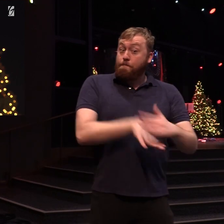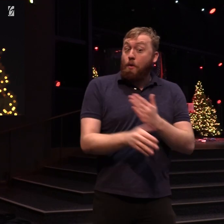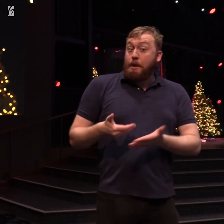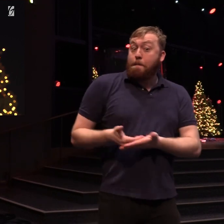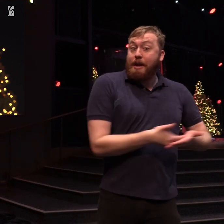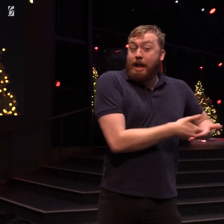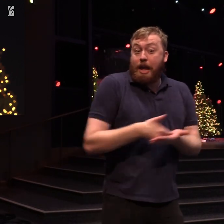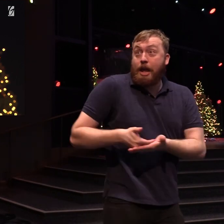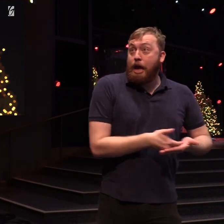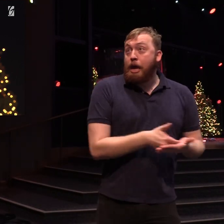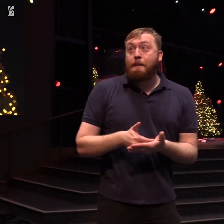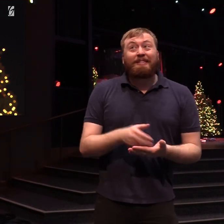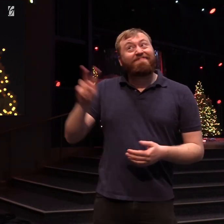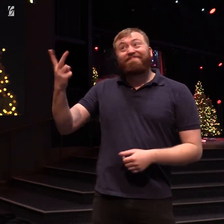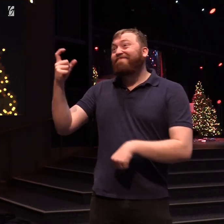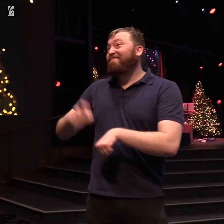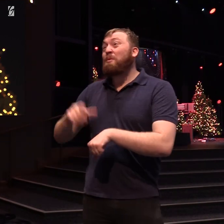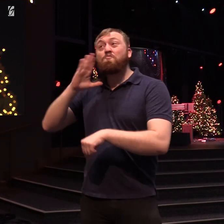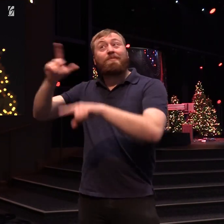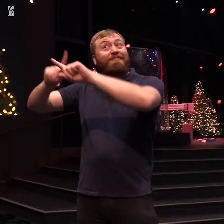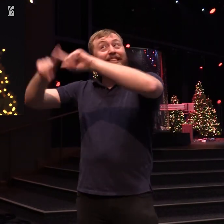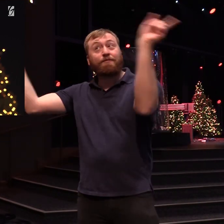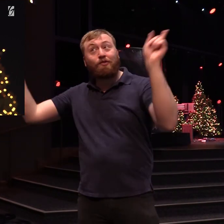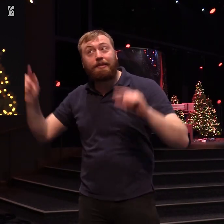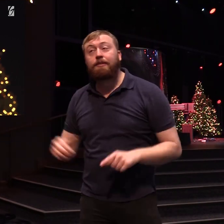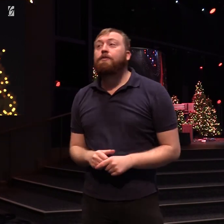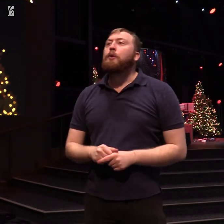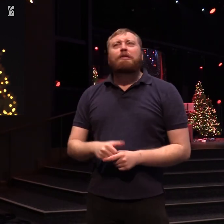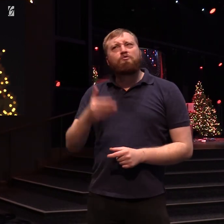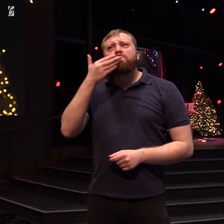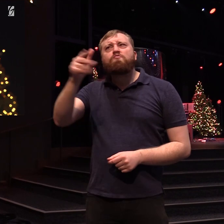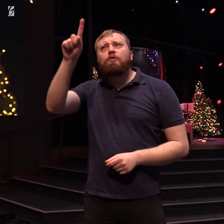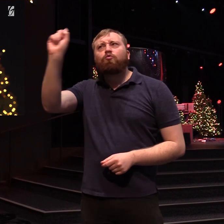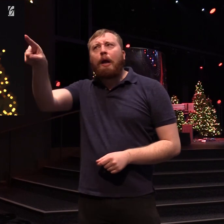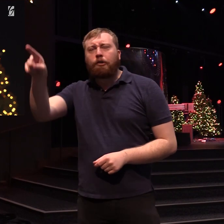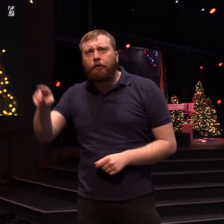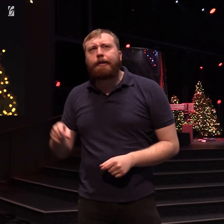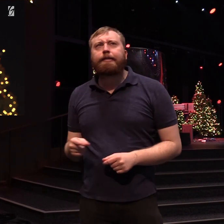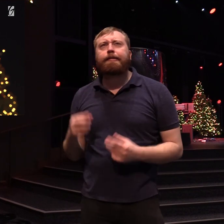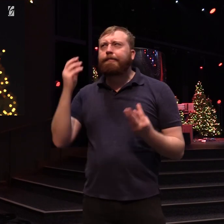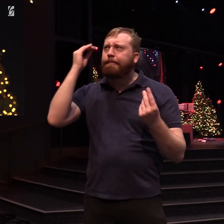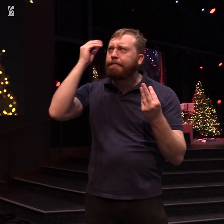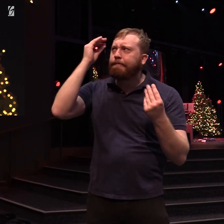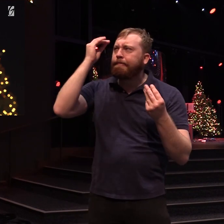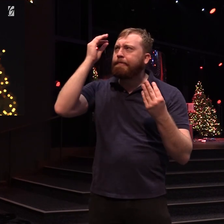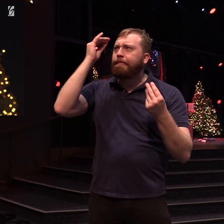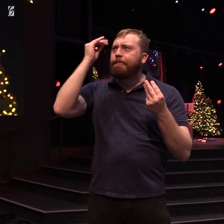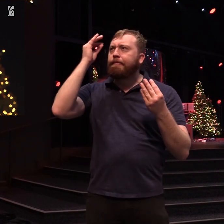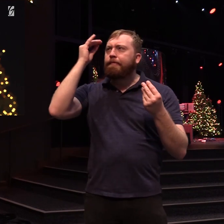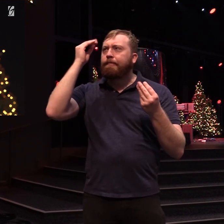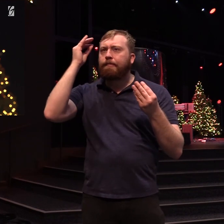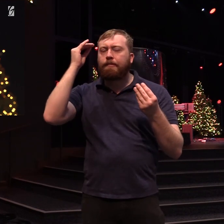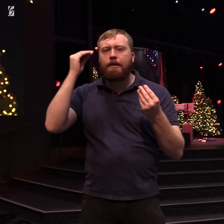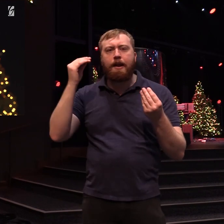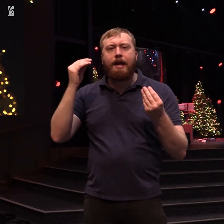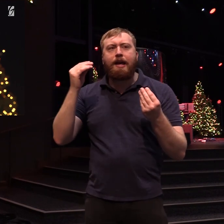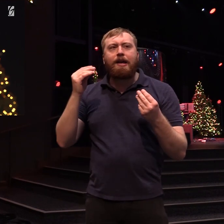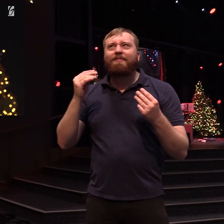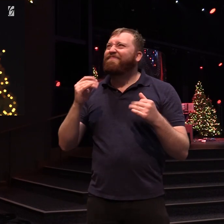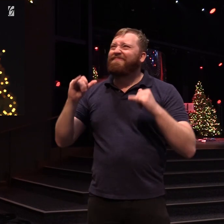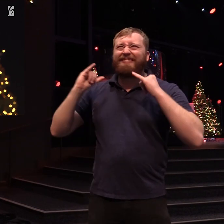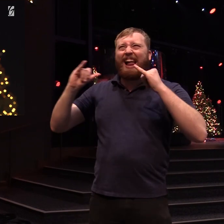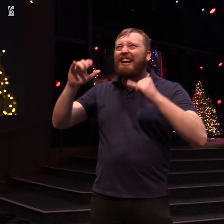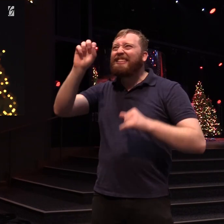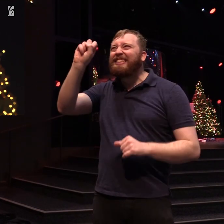way. And so it is a good question to tantalize and to activate the Simeon spirit within